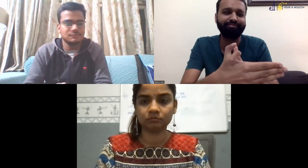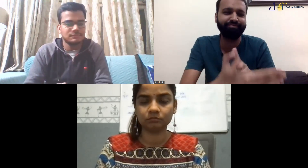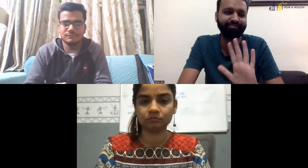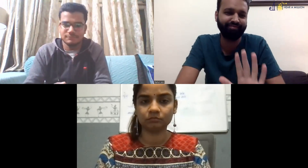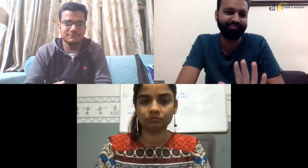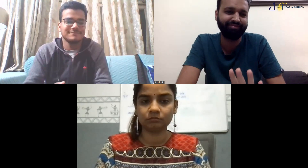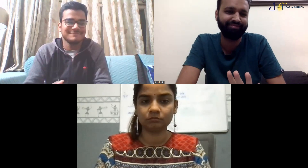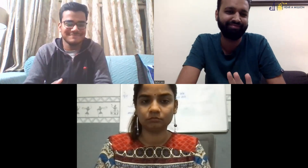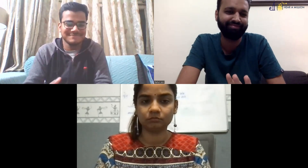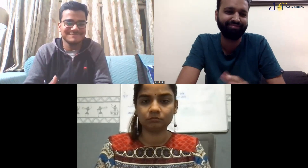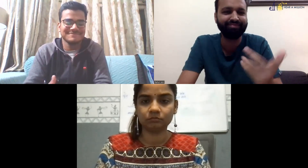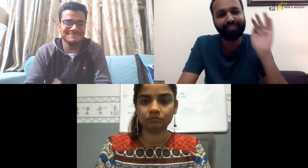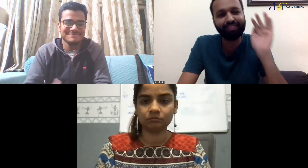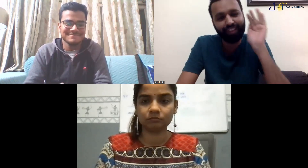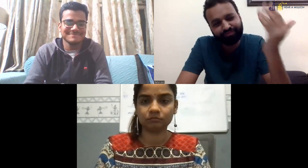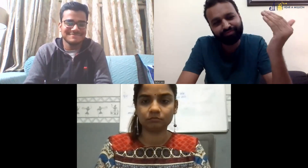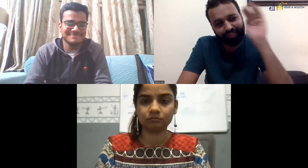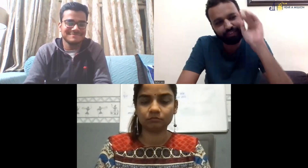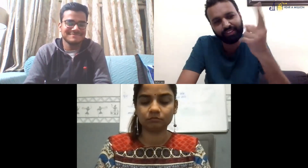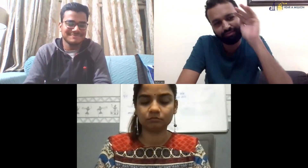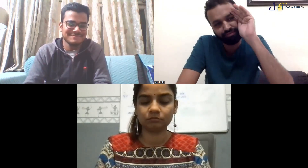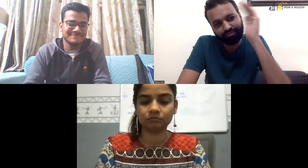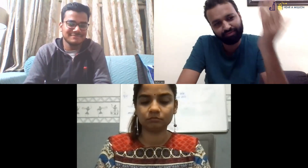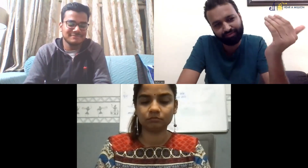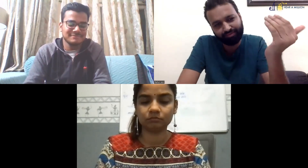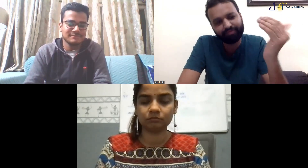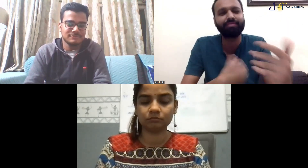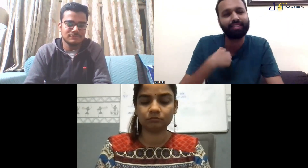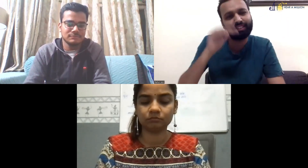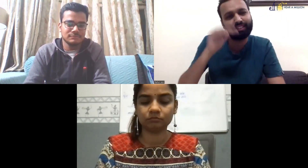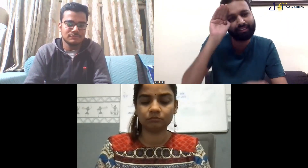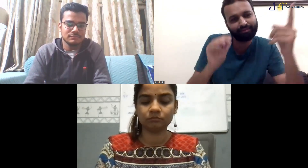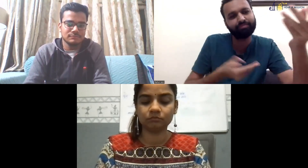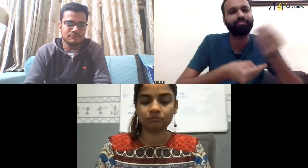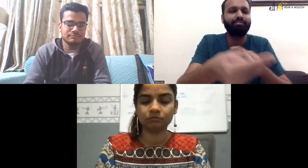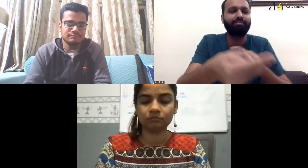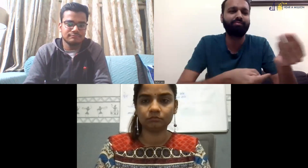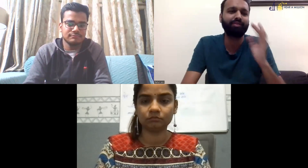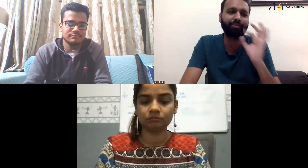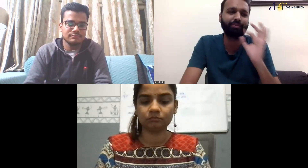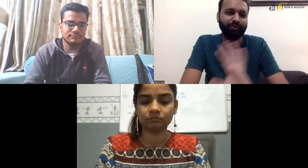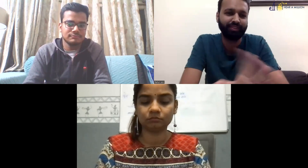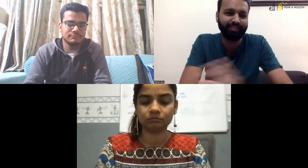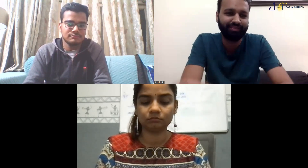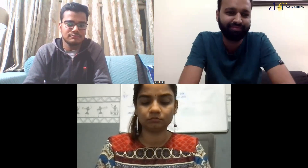I do not want to comment, because if both parties are strict, your communication, you should